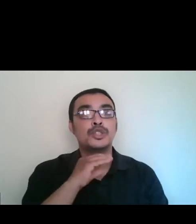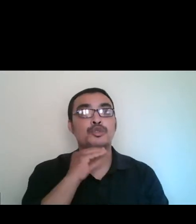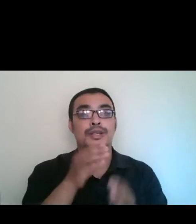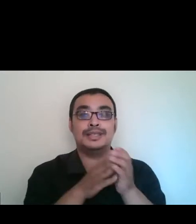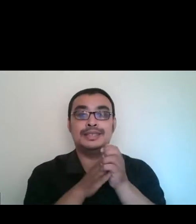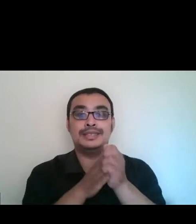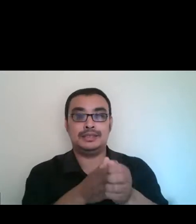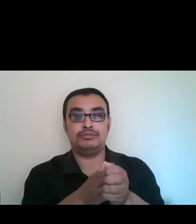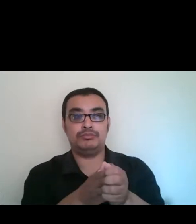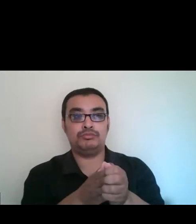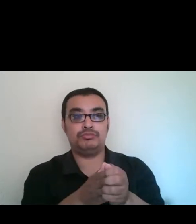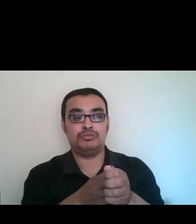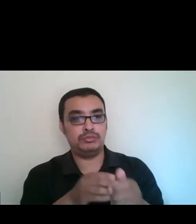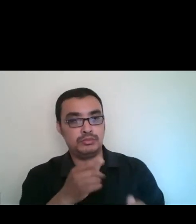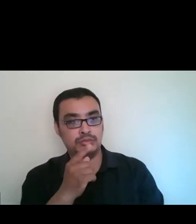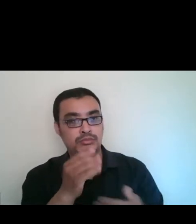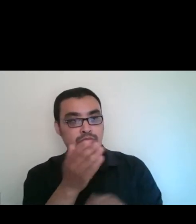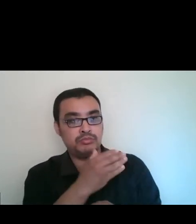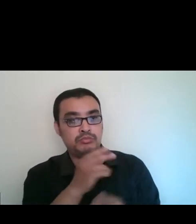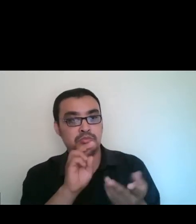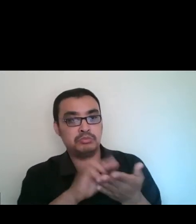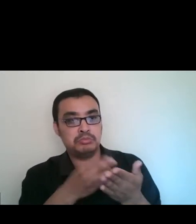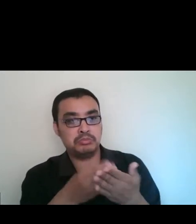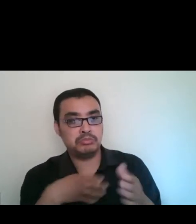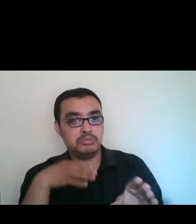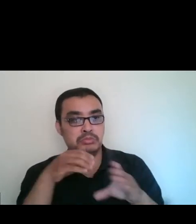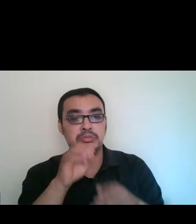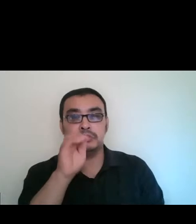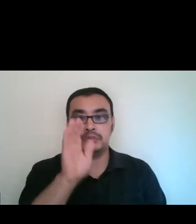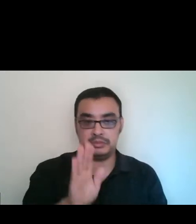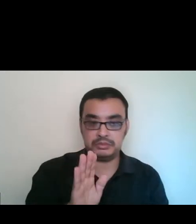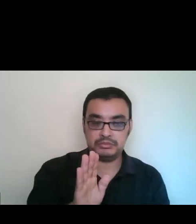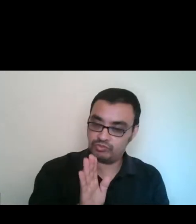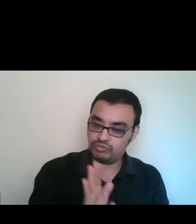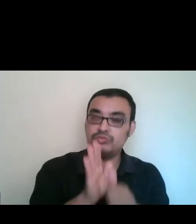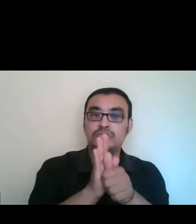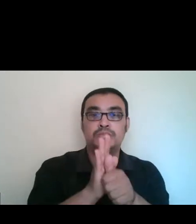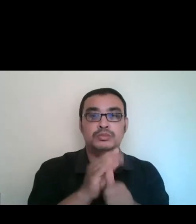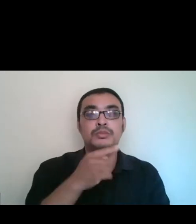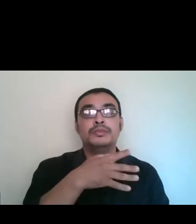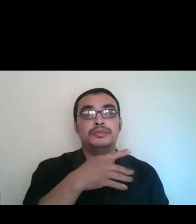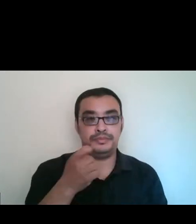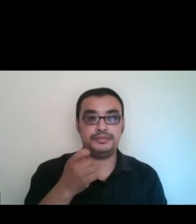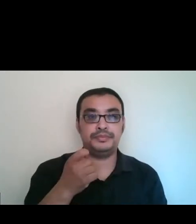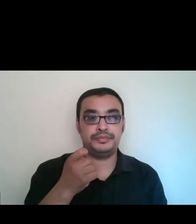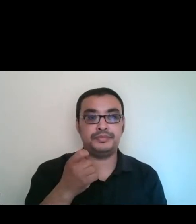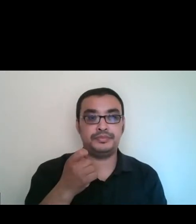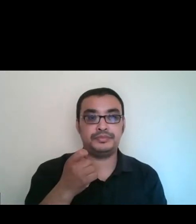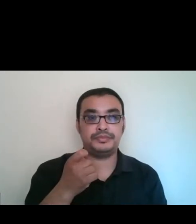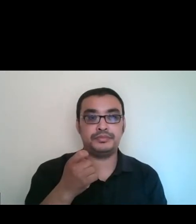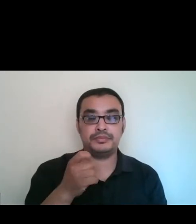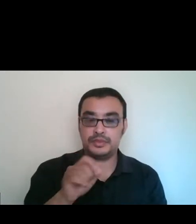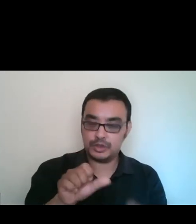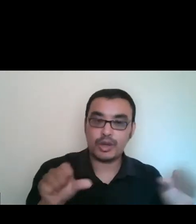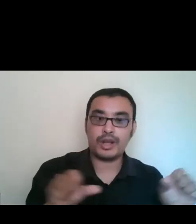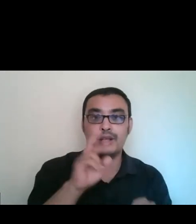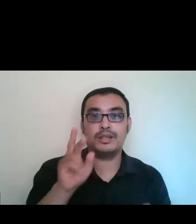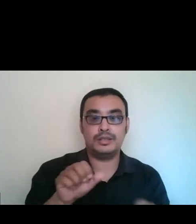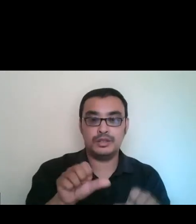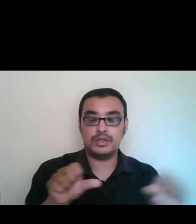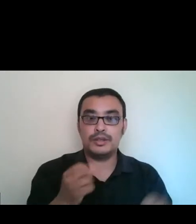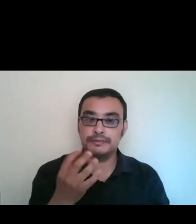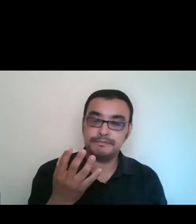in ILC are already engaged in the promotion of people-centered land